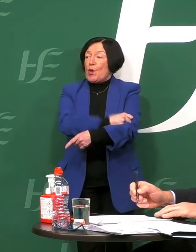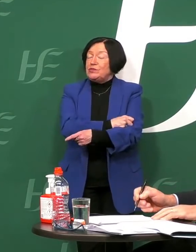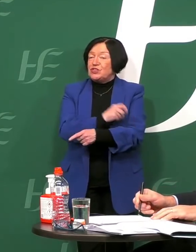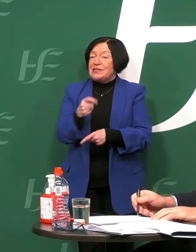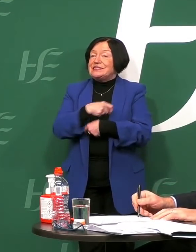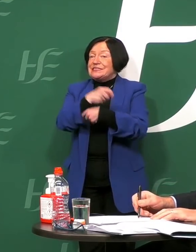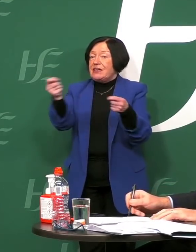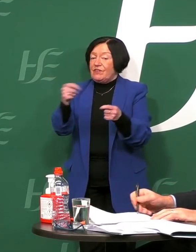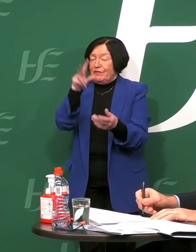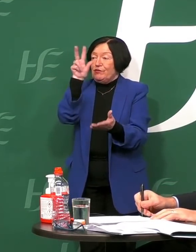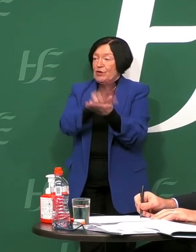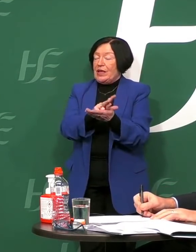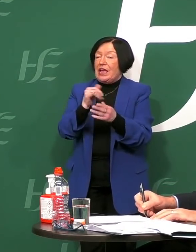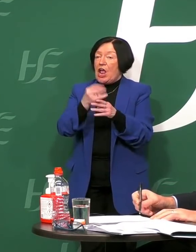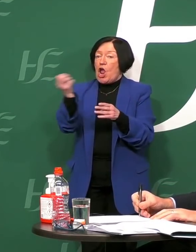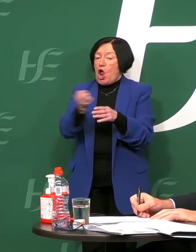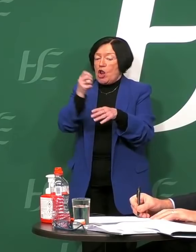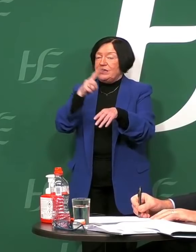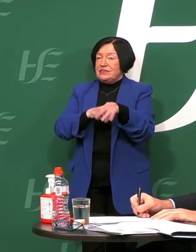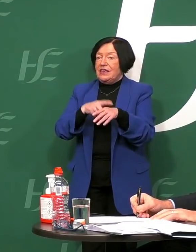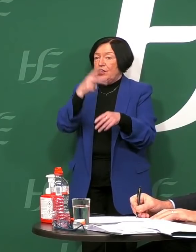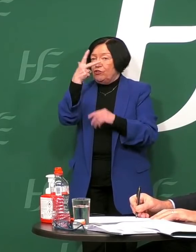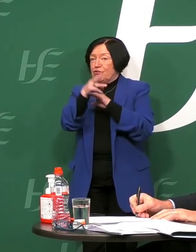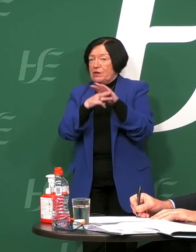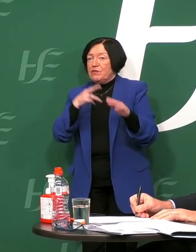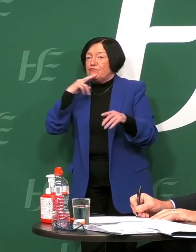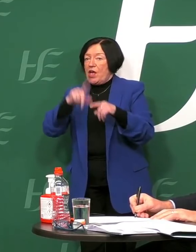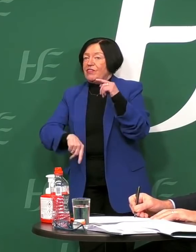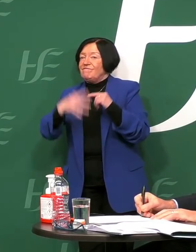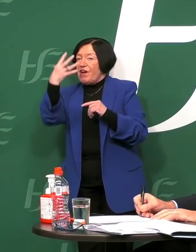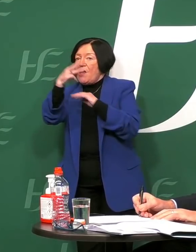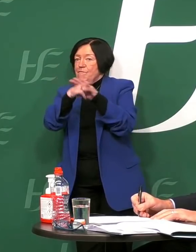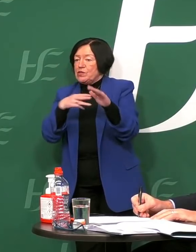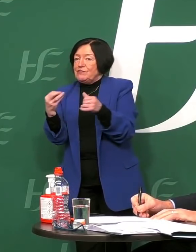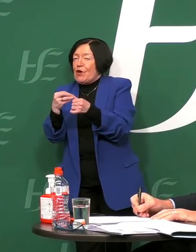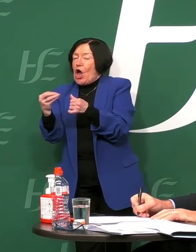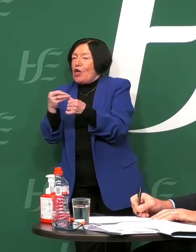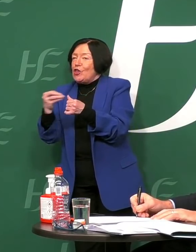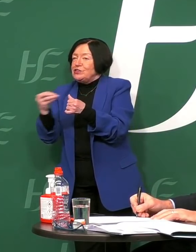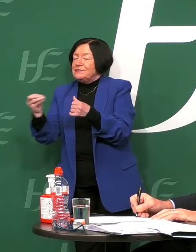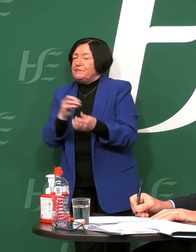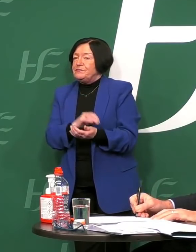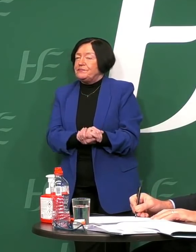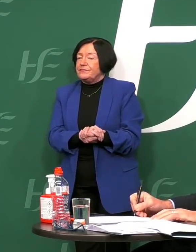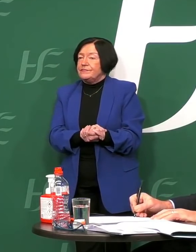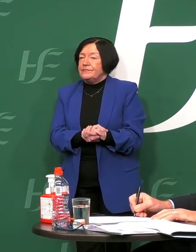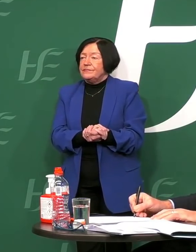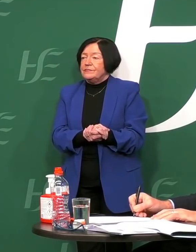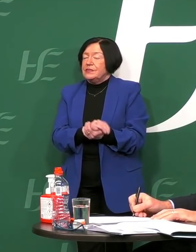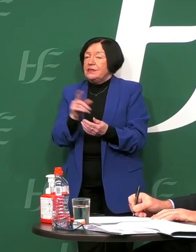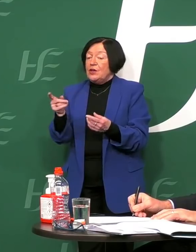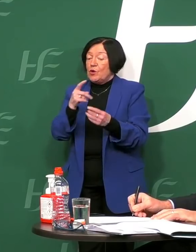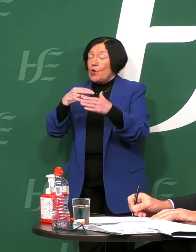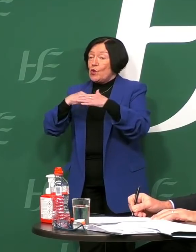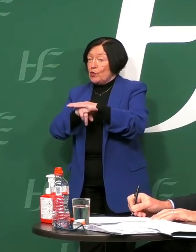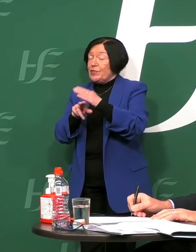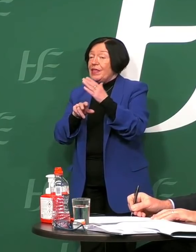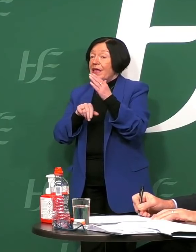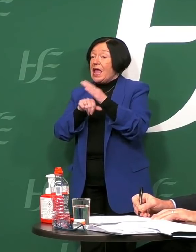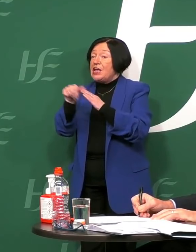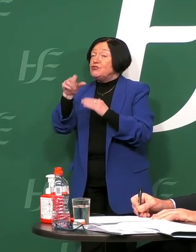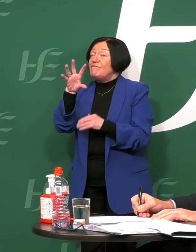is authorised to be given at an earlier interval as 3 months compared to the 5 months for others. And when we go below the 50s age